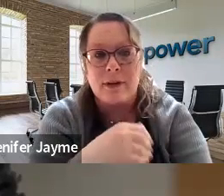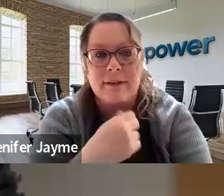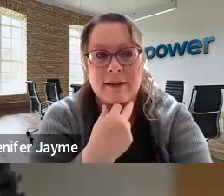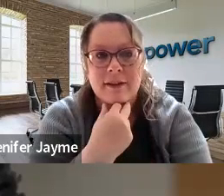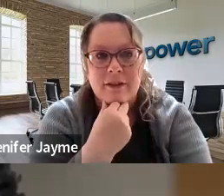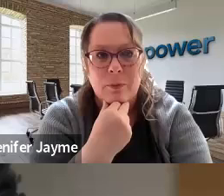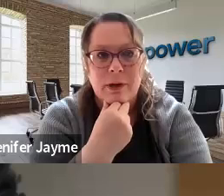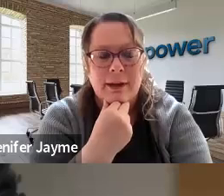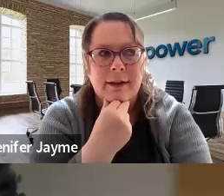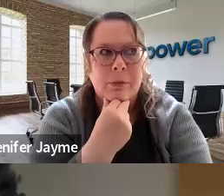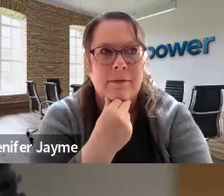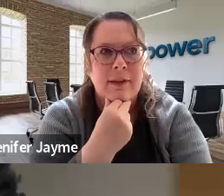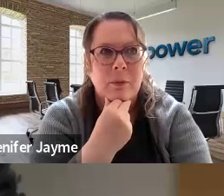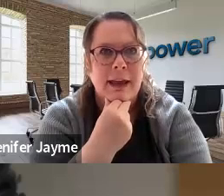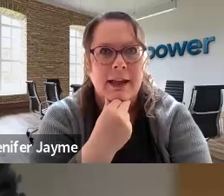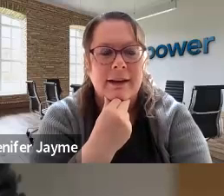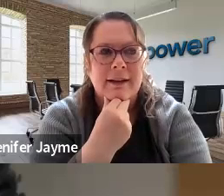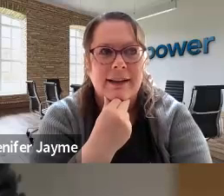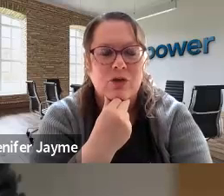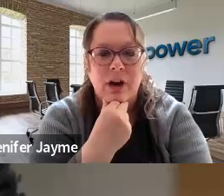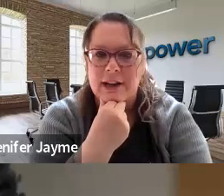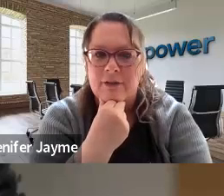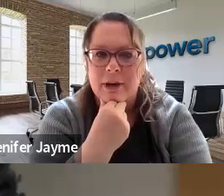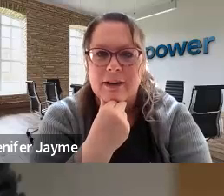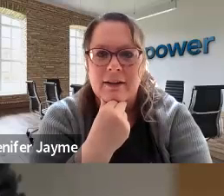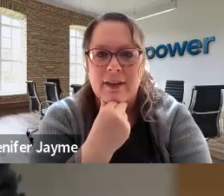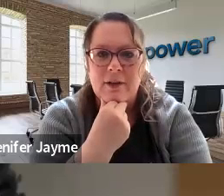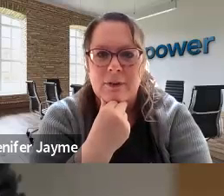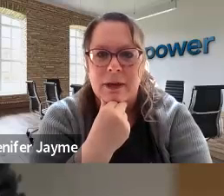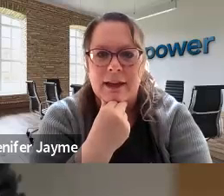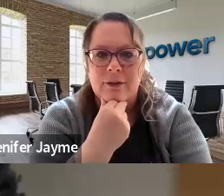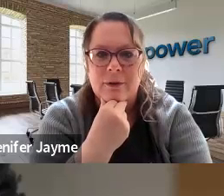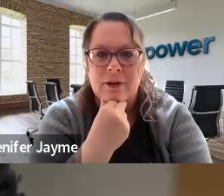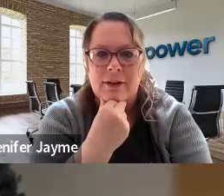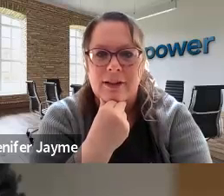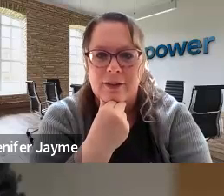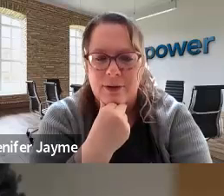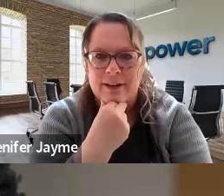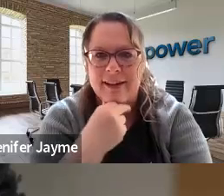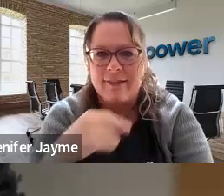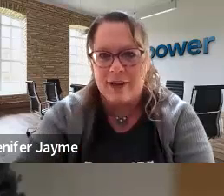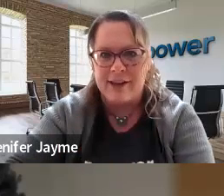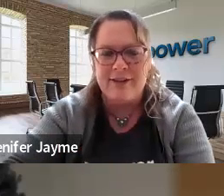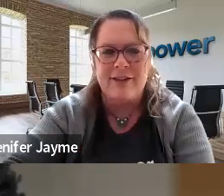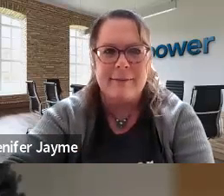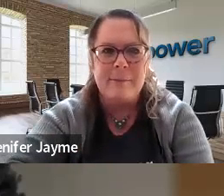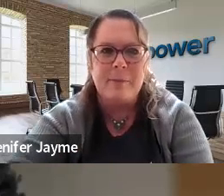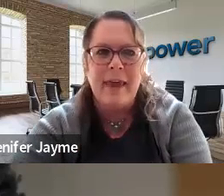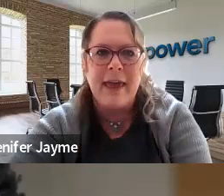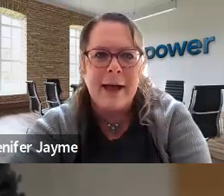of organizations. We believe that we can't train everybody ourselves. We can't do it all alone. It takes a